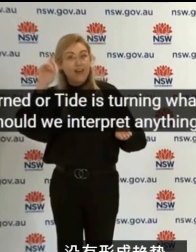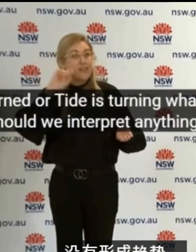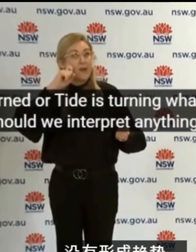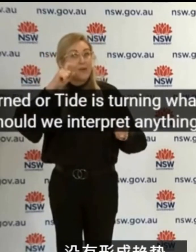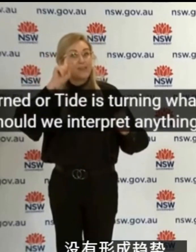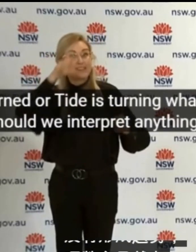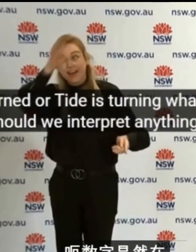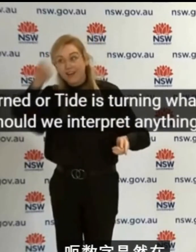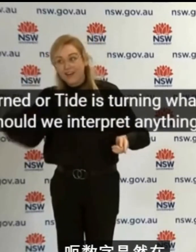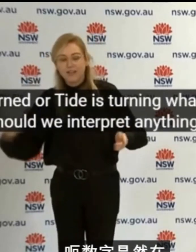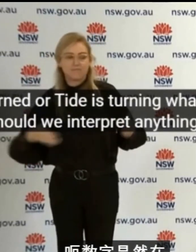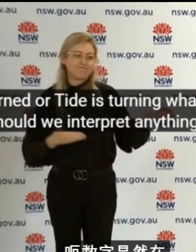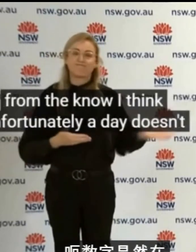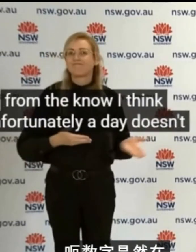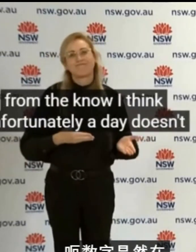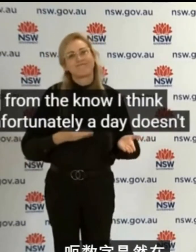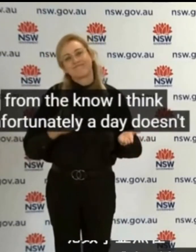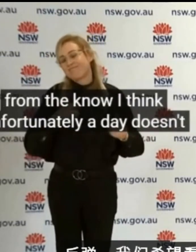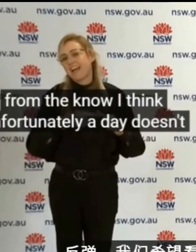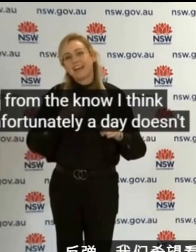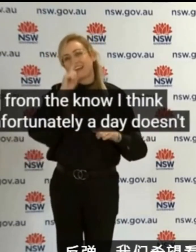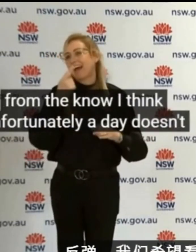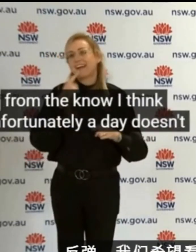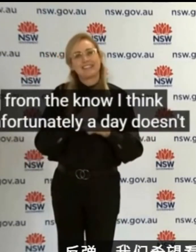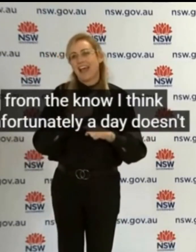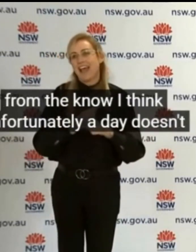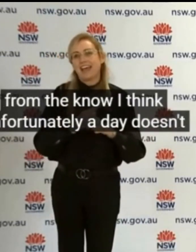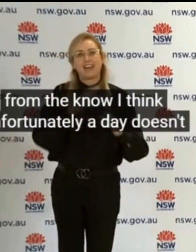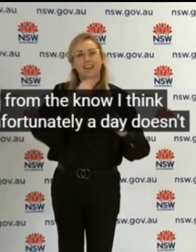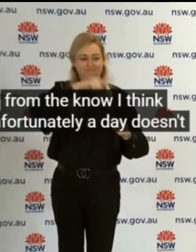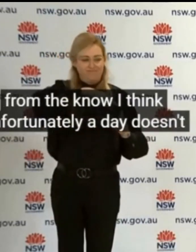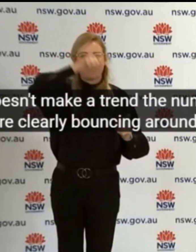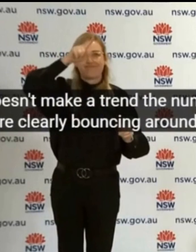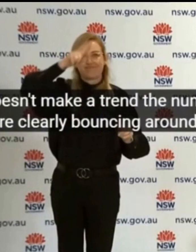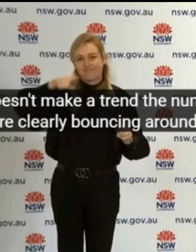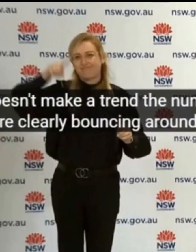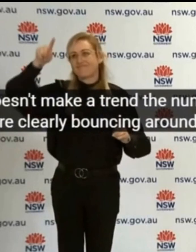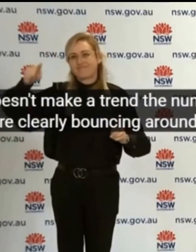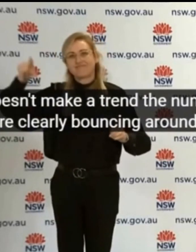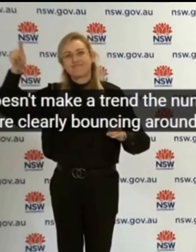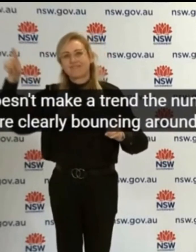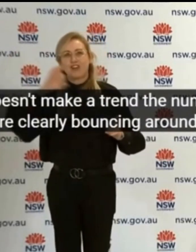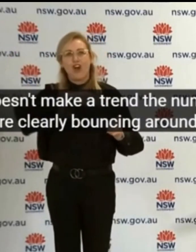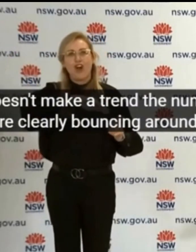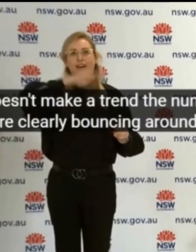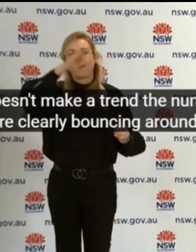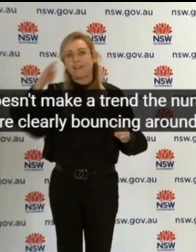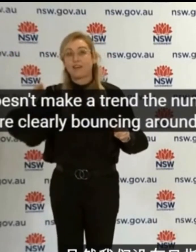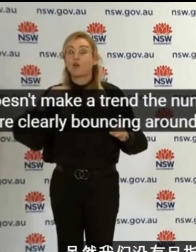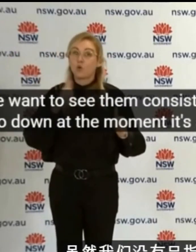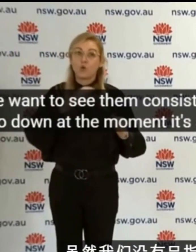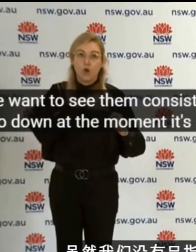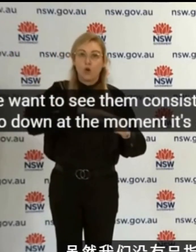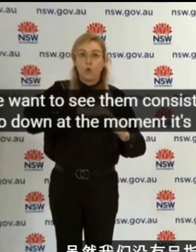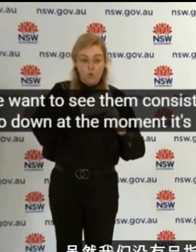numbers are clearly bouncing around, and we want to see them consistently go down. At the moment, it's a bit inconsistent. Although we're not growing exponentially,